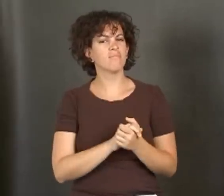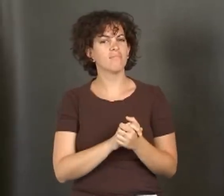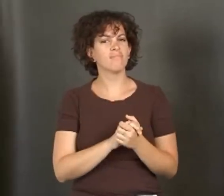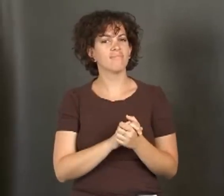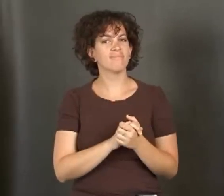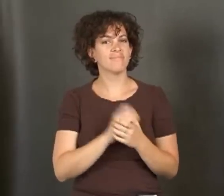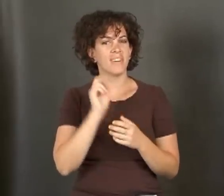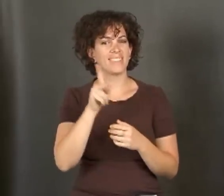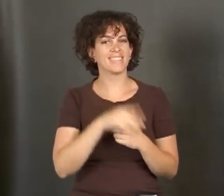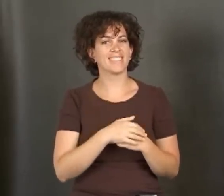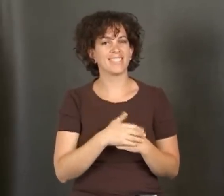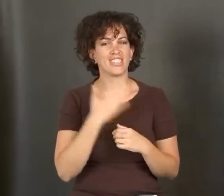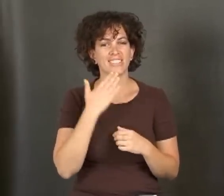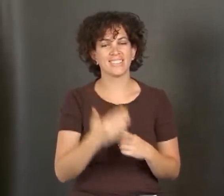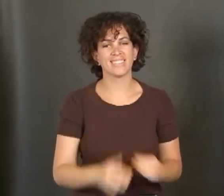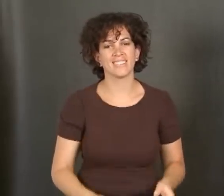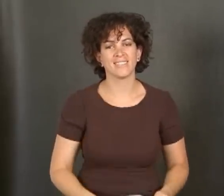There are a number of things. Good job.